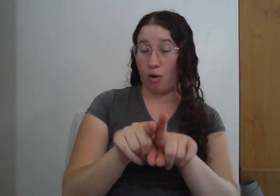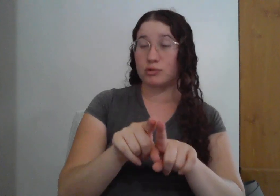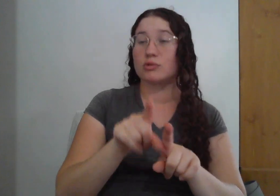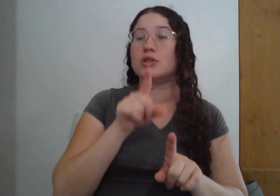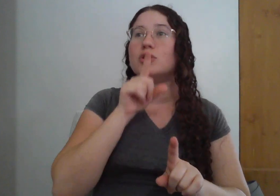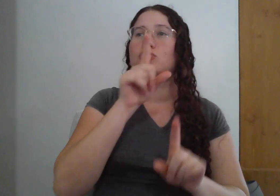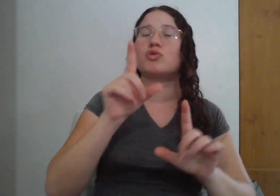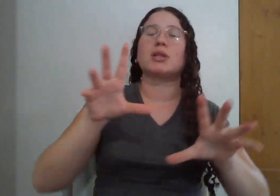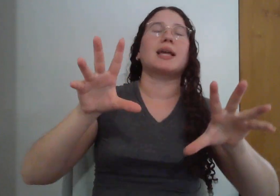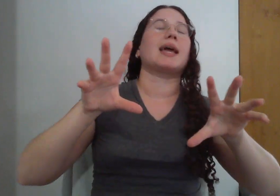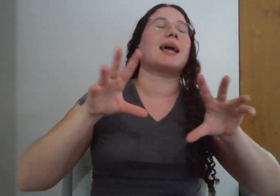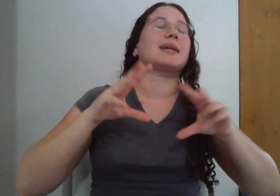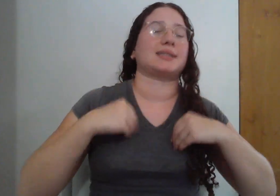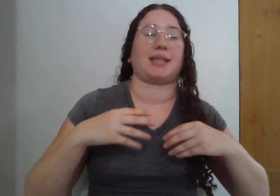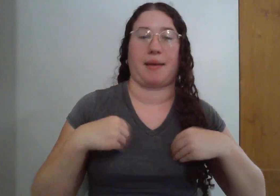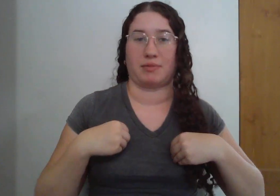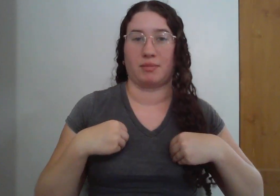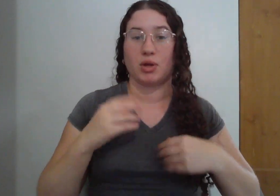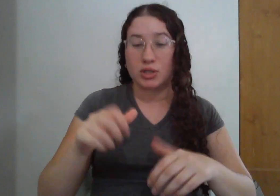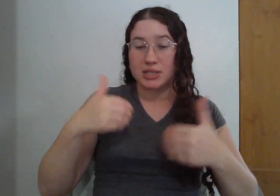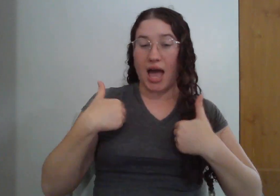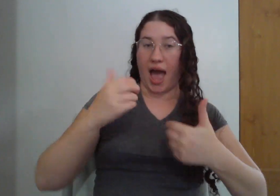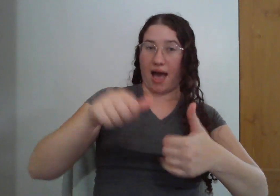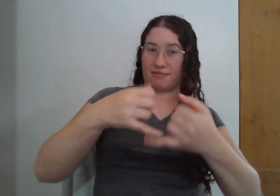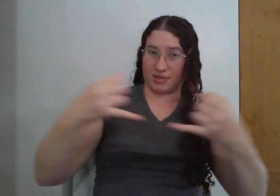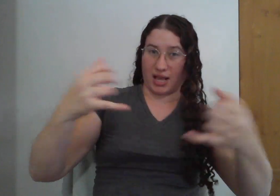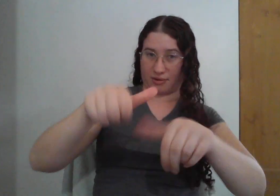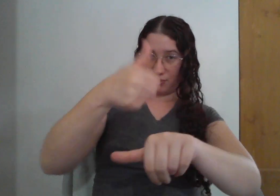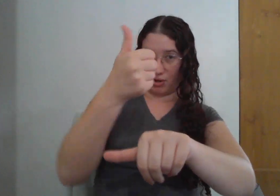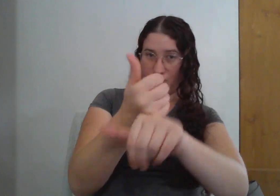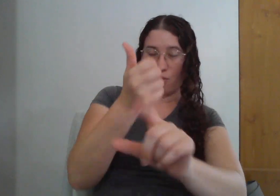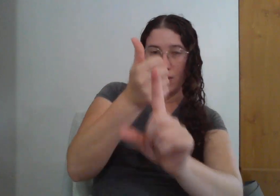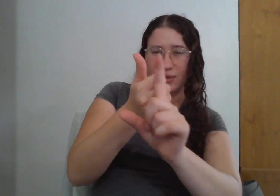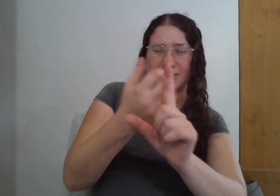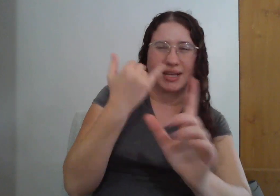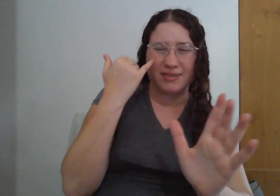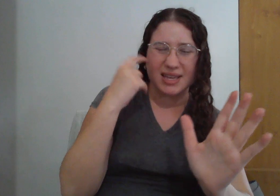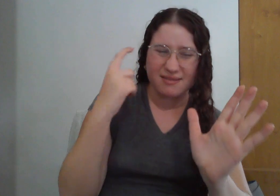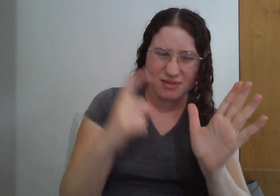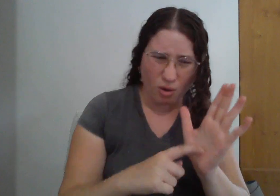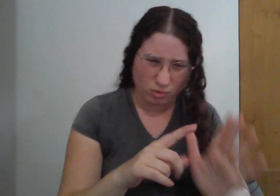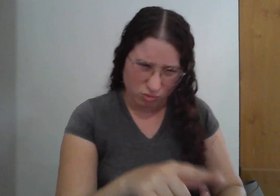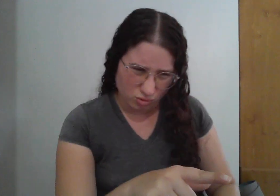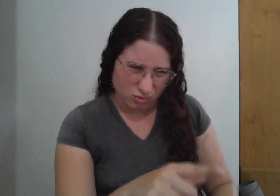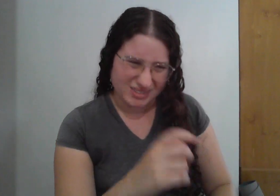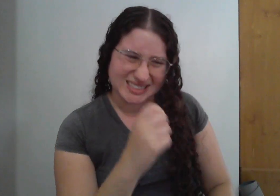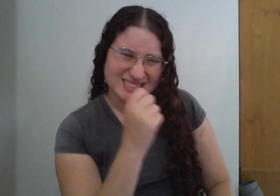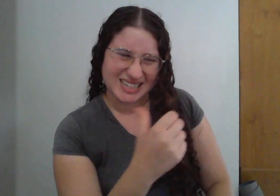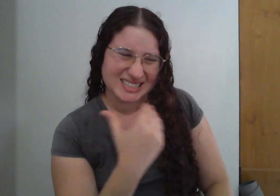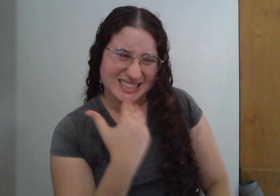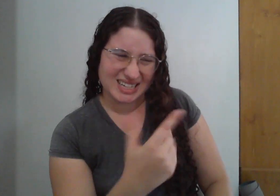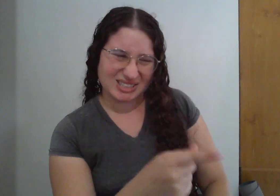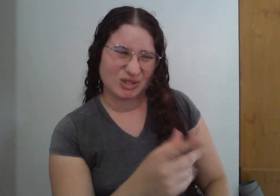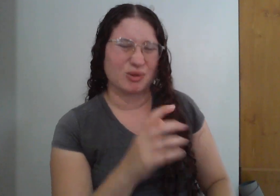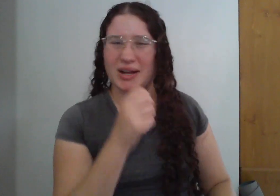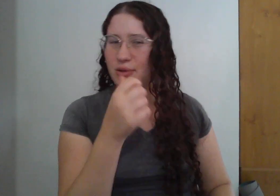perfectly acceptable to set boundaries for yourself when you notice something in the workday isn't making you feel good. So if you